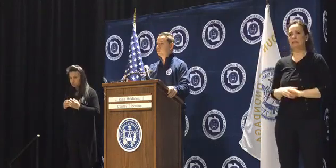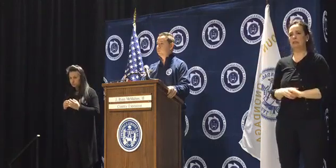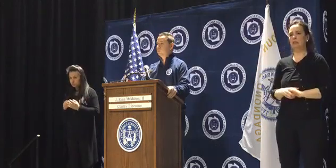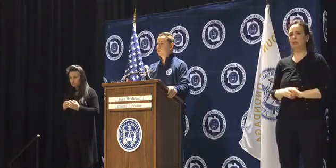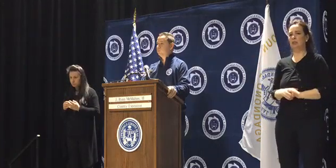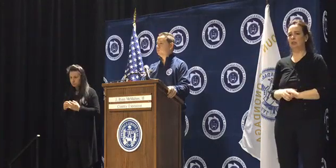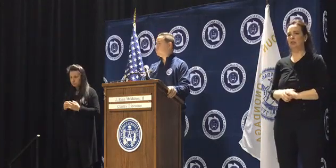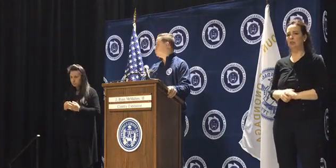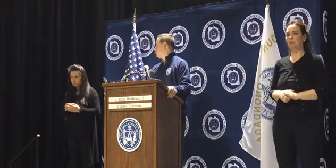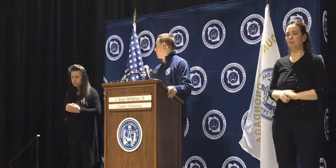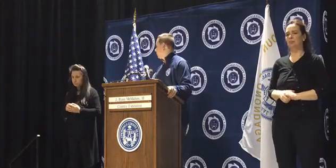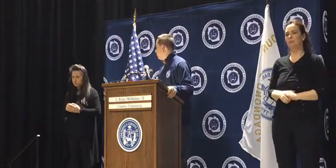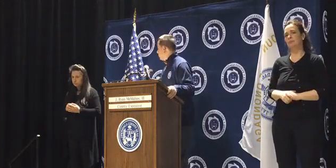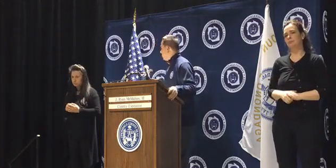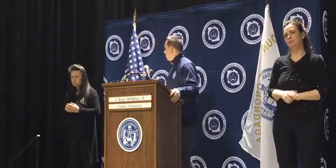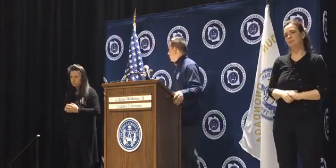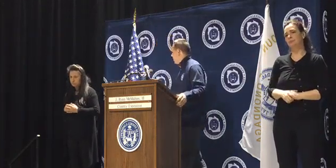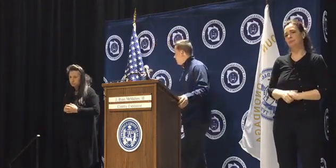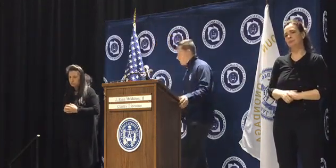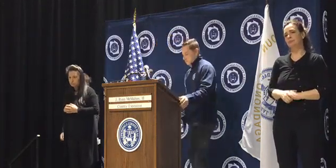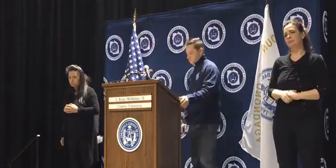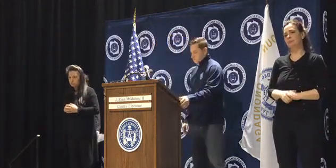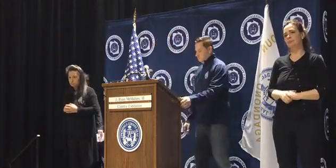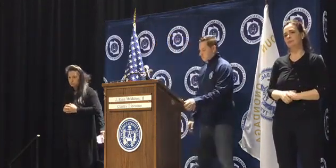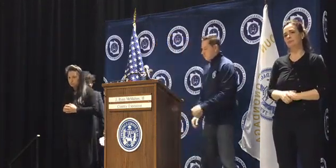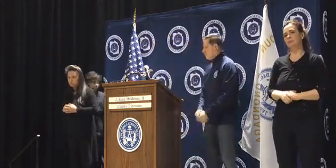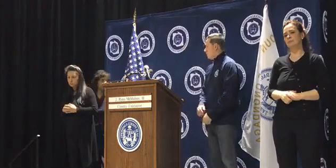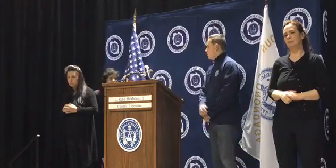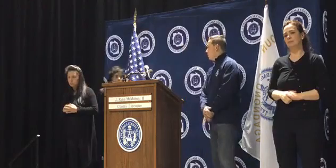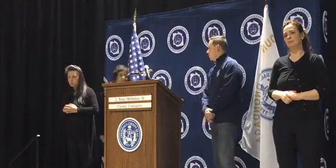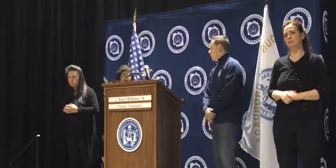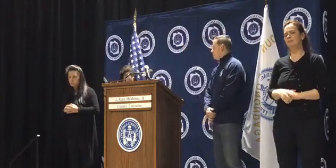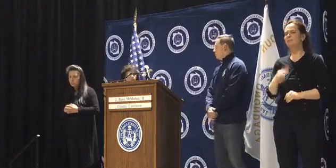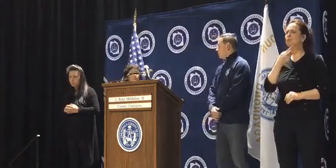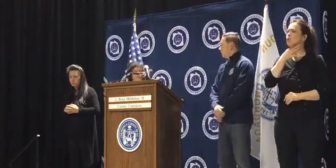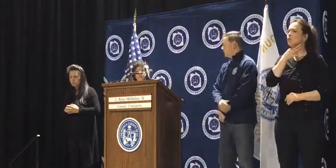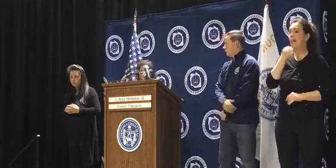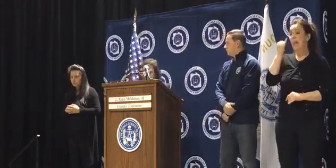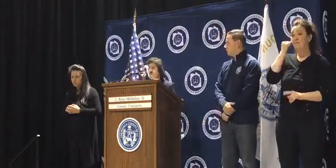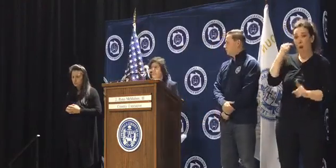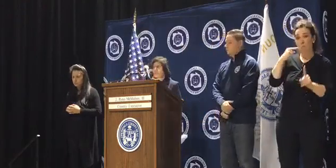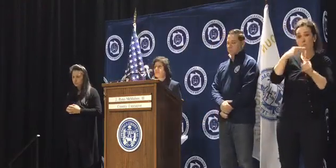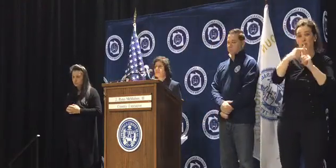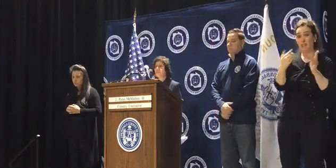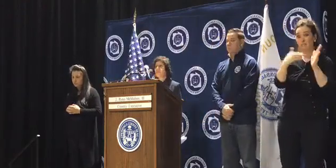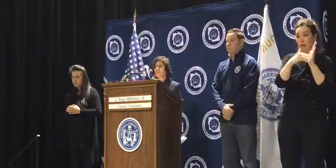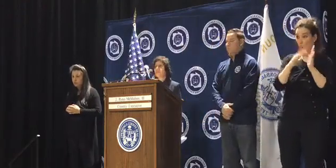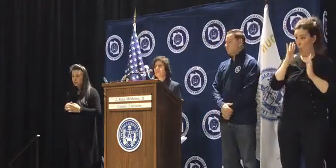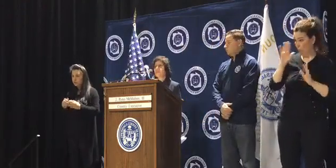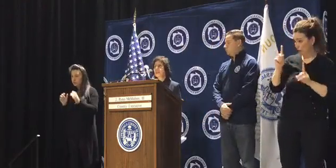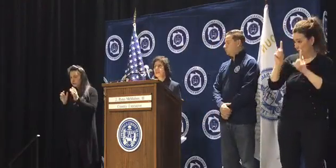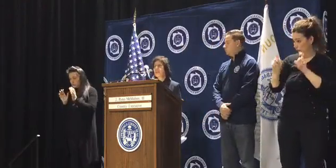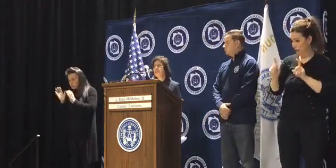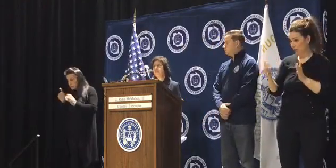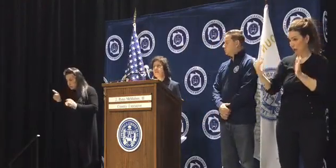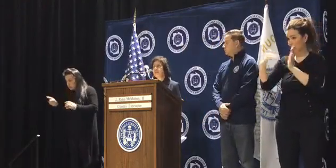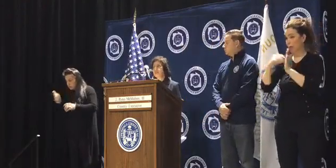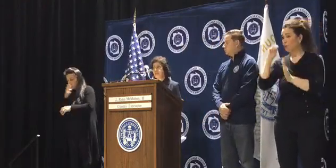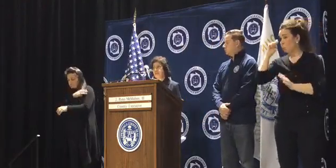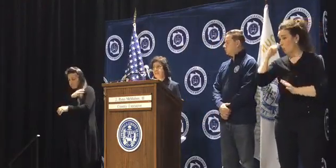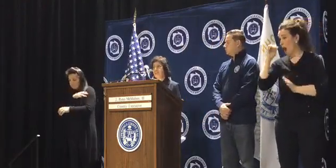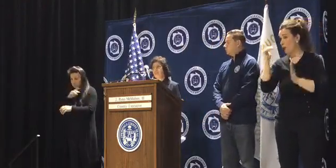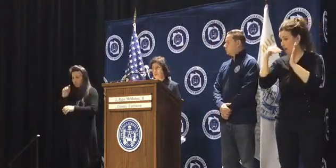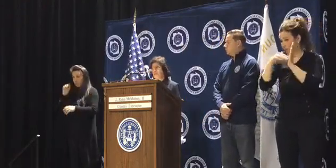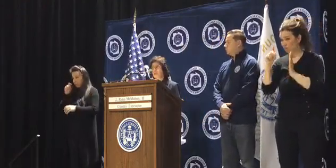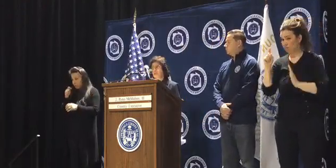tested positive? Doctor, do you want to talk about that? When they're positive, when do you test them again? So initially at this point,